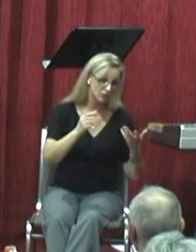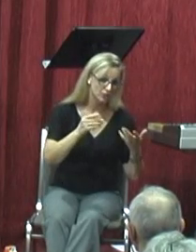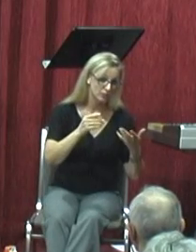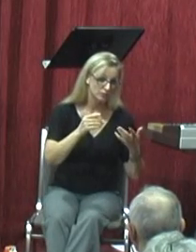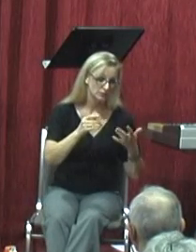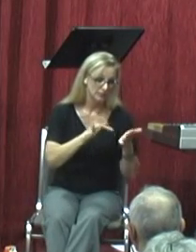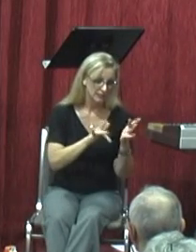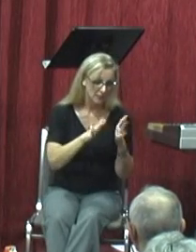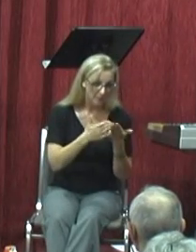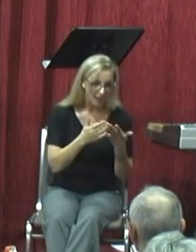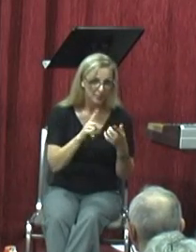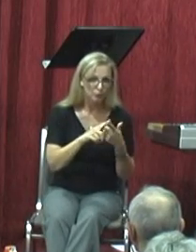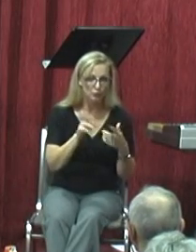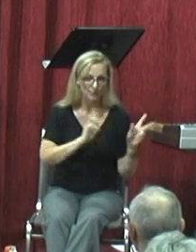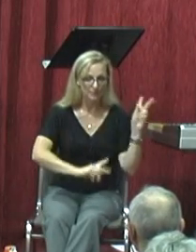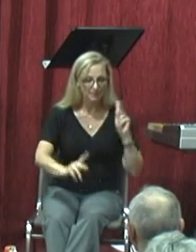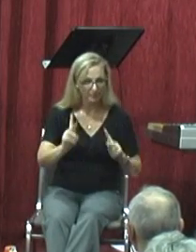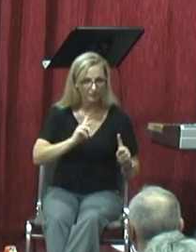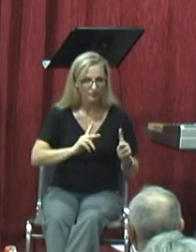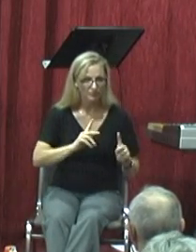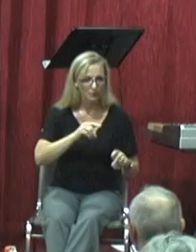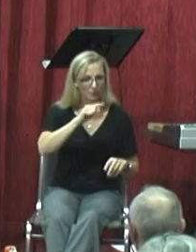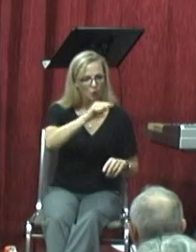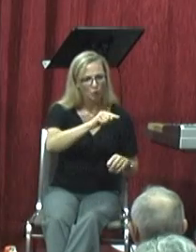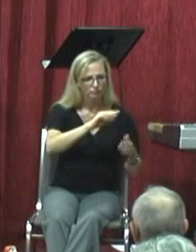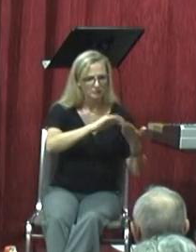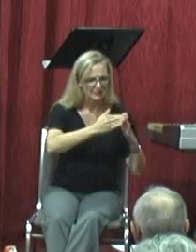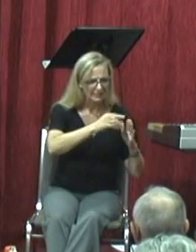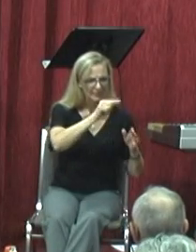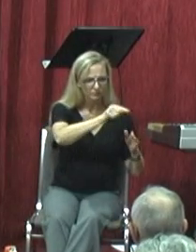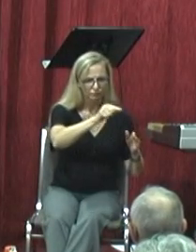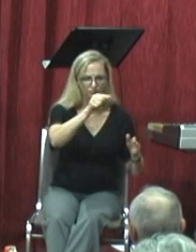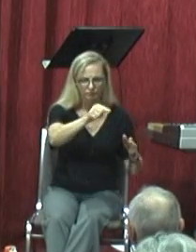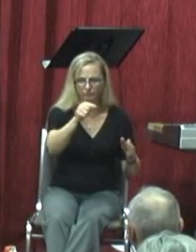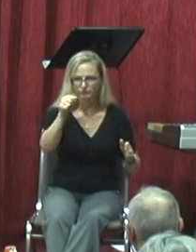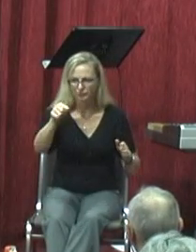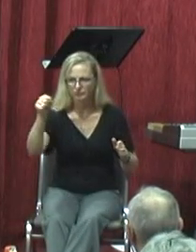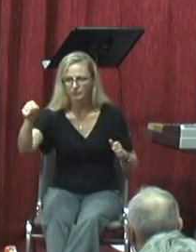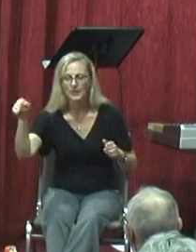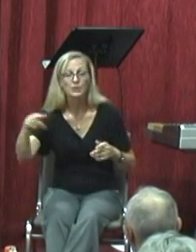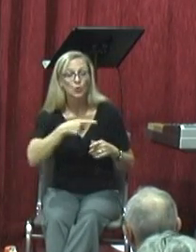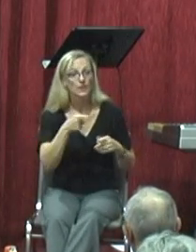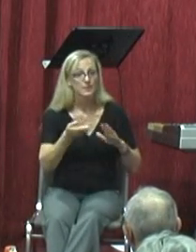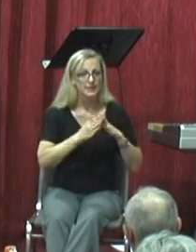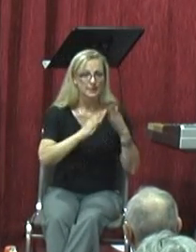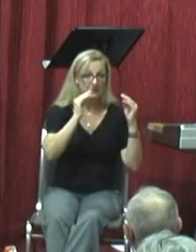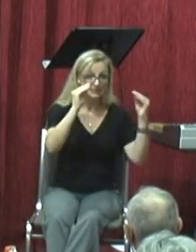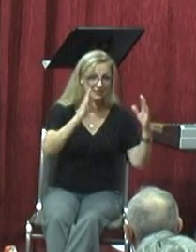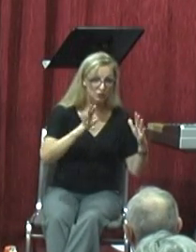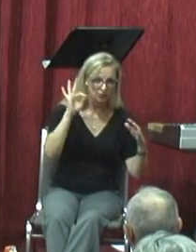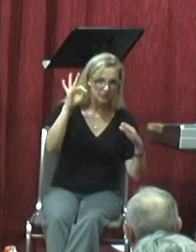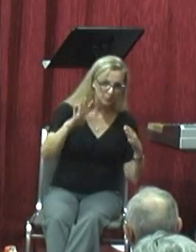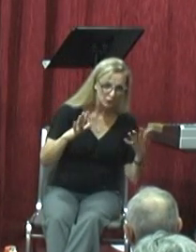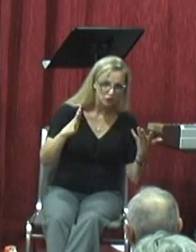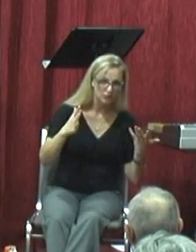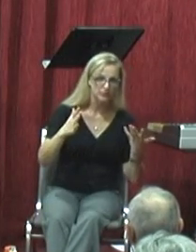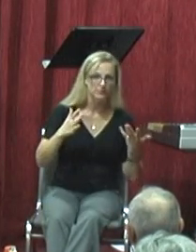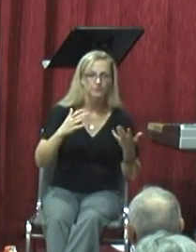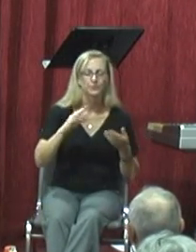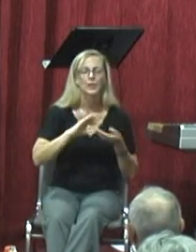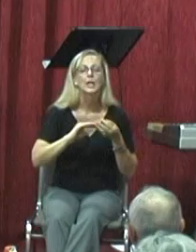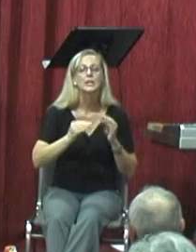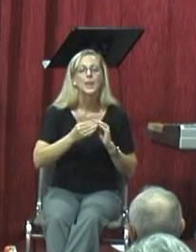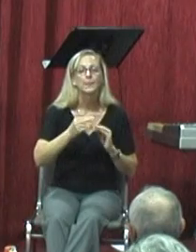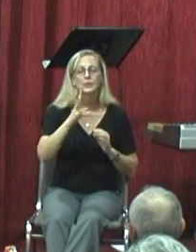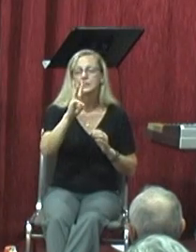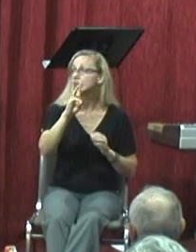through the cities of Israel to teach the word. So the Kohanim were teachers and preachers. And in Numbers chapter